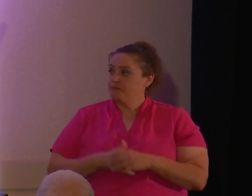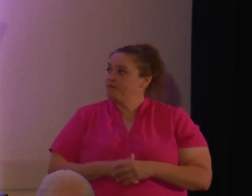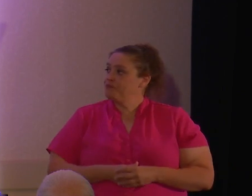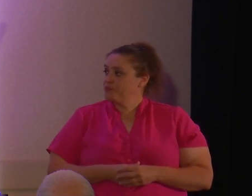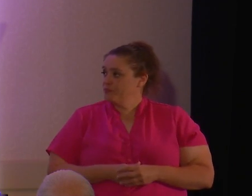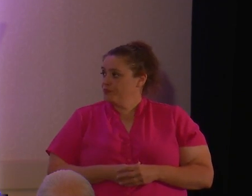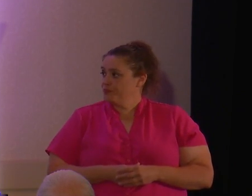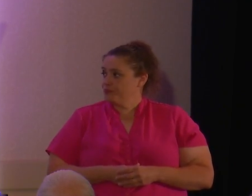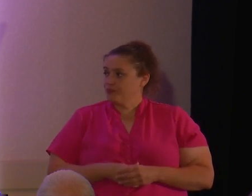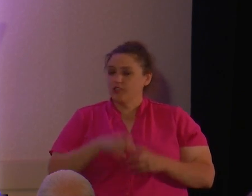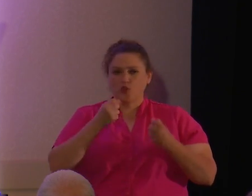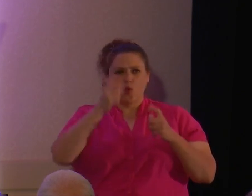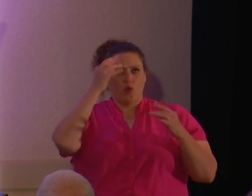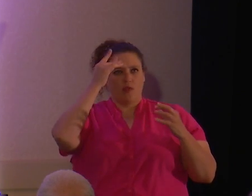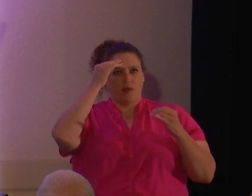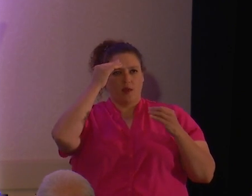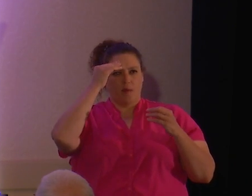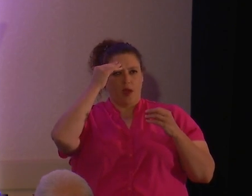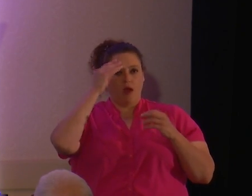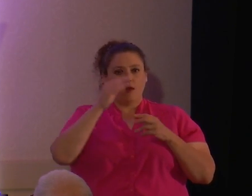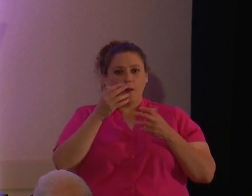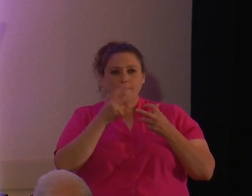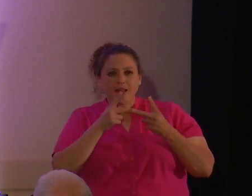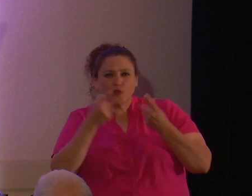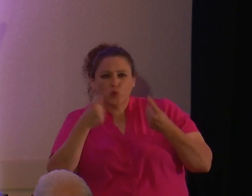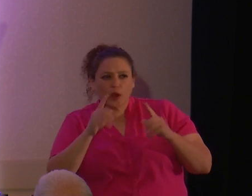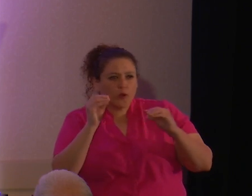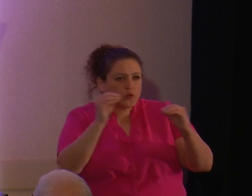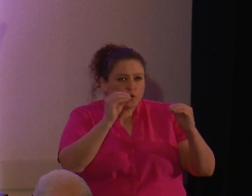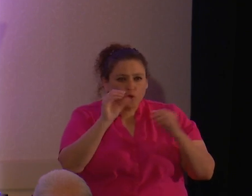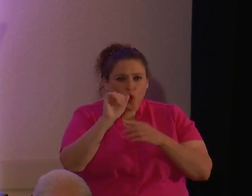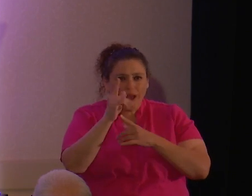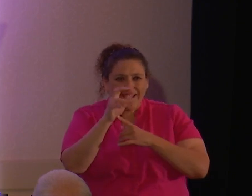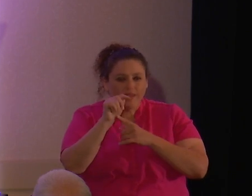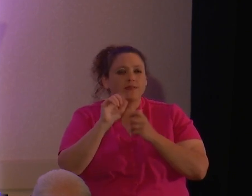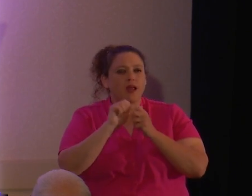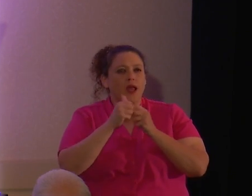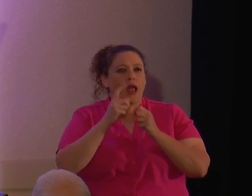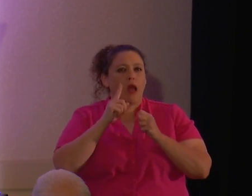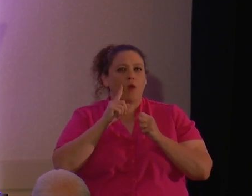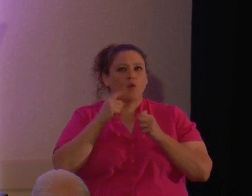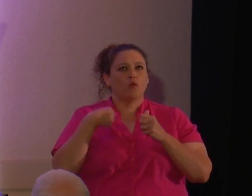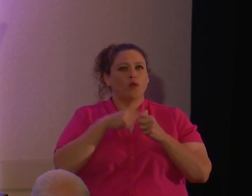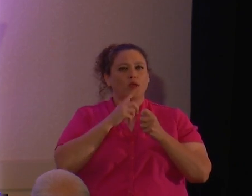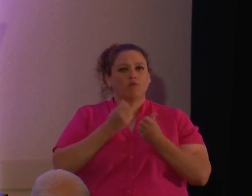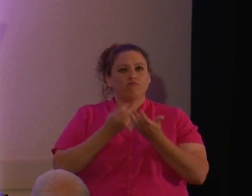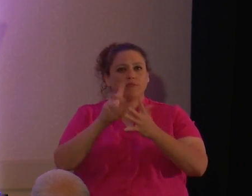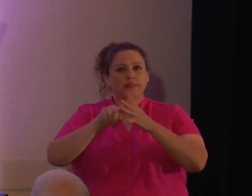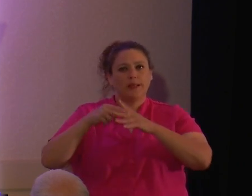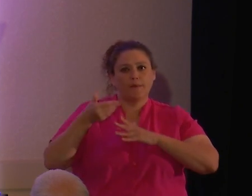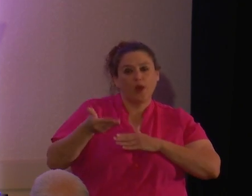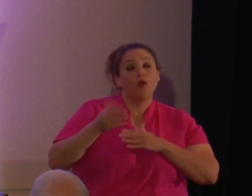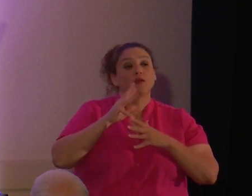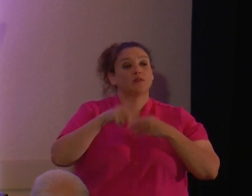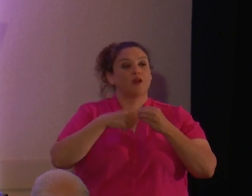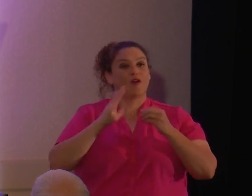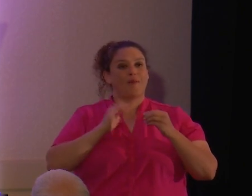atheism where it's not, let's talk conventions. Yeah. Let's talk conventions.